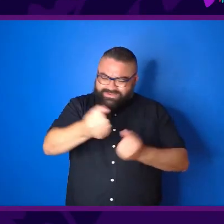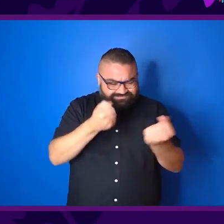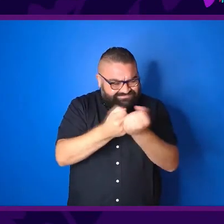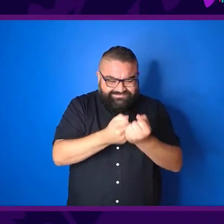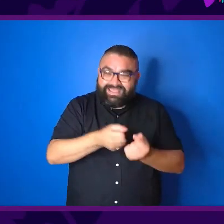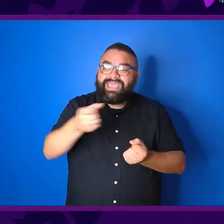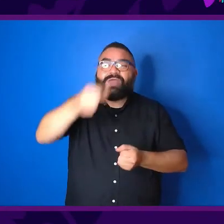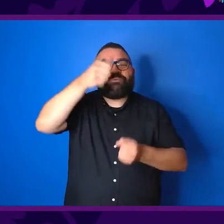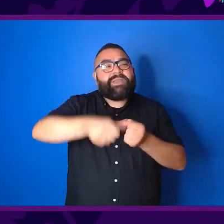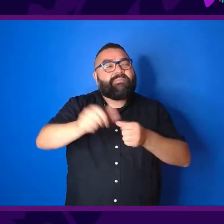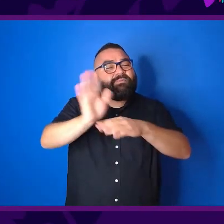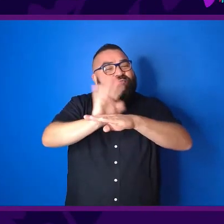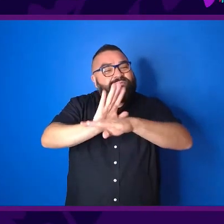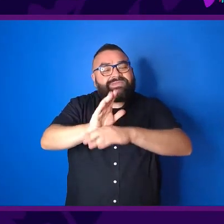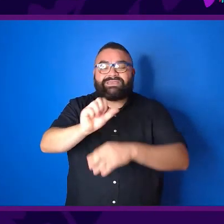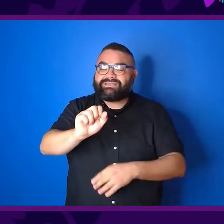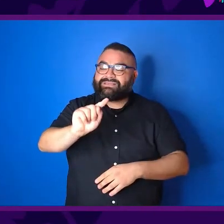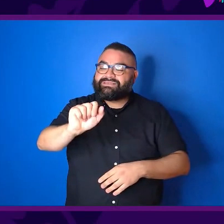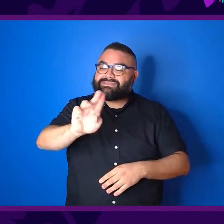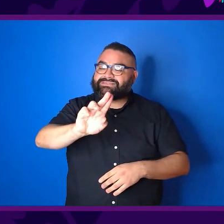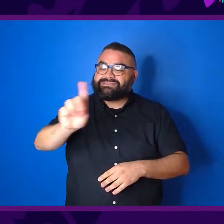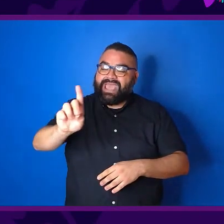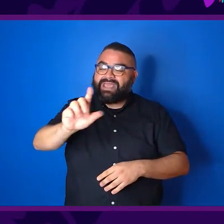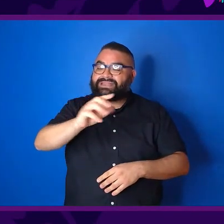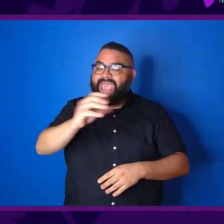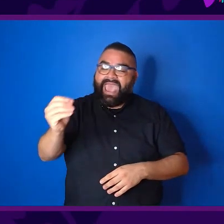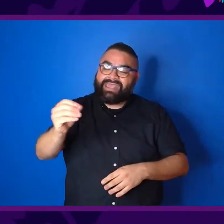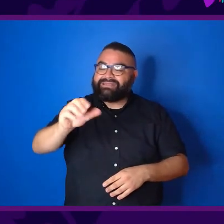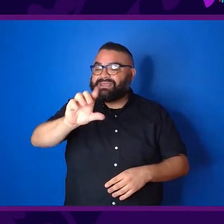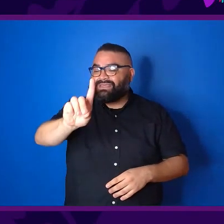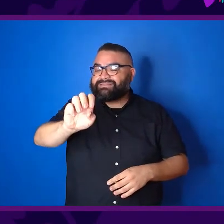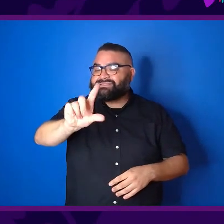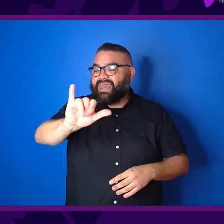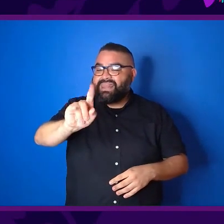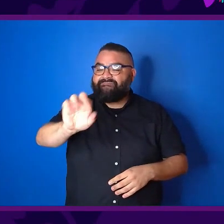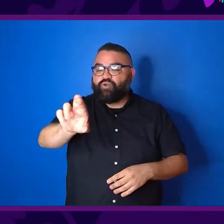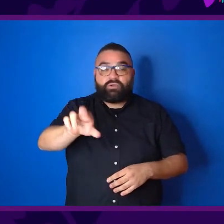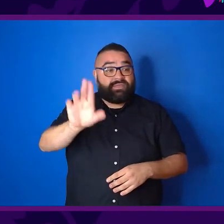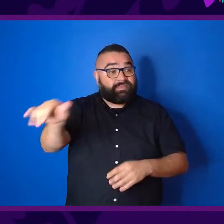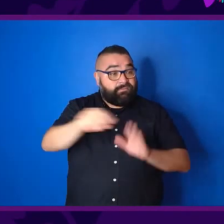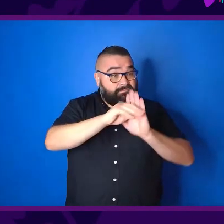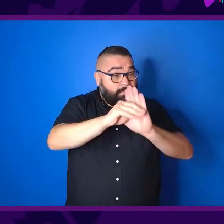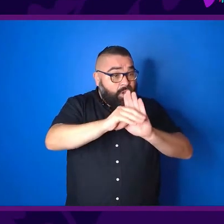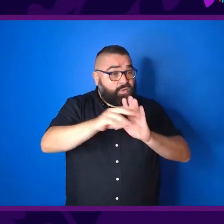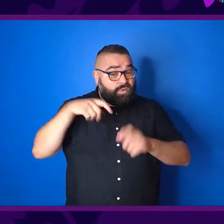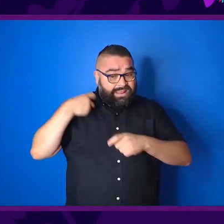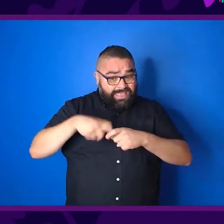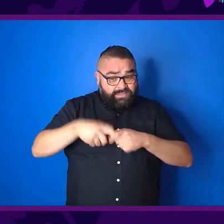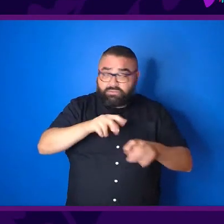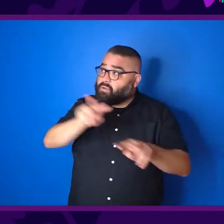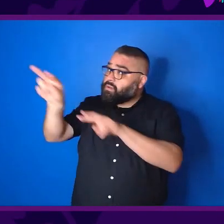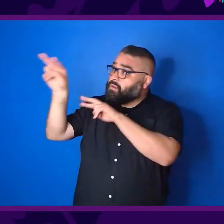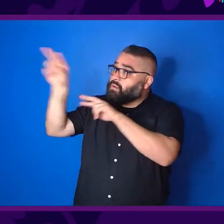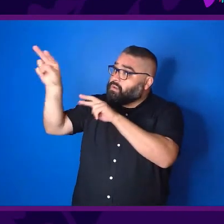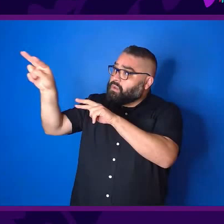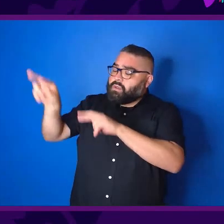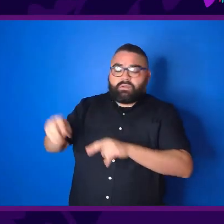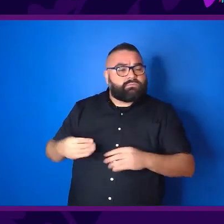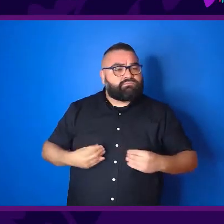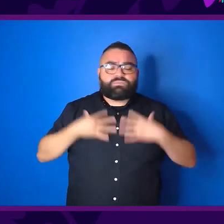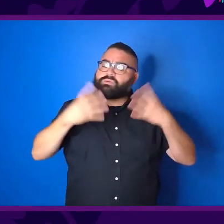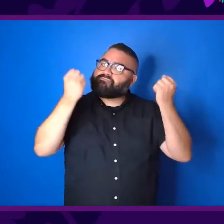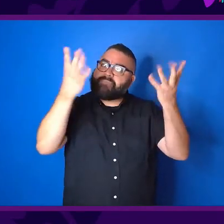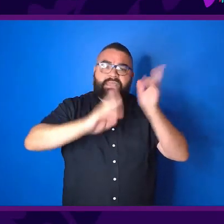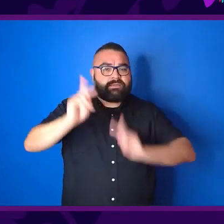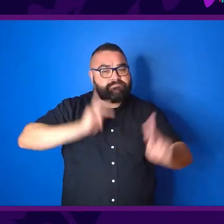for what our Latino community can do. And you touch so many lives and so many people. So I want to thank you, and I want to thank you for joining me today